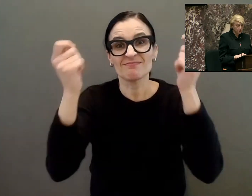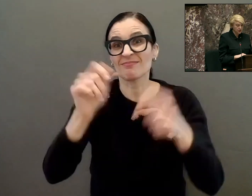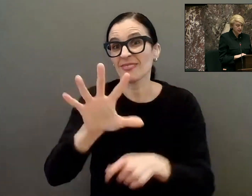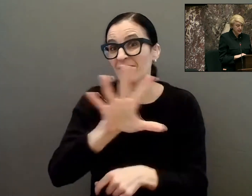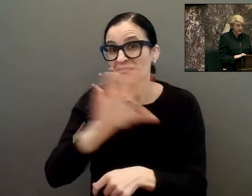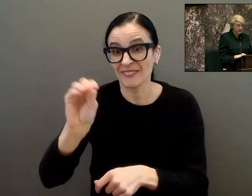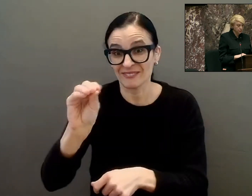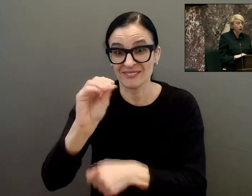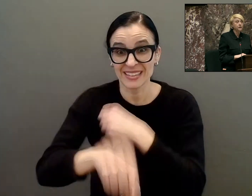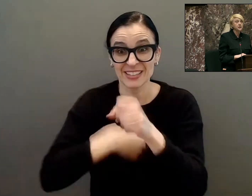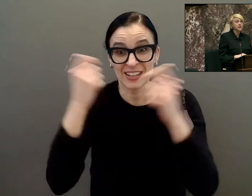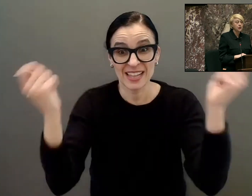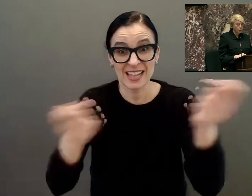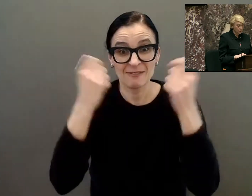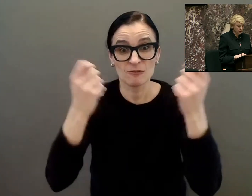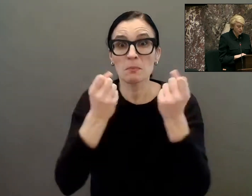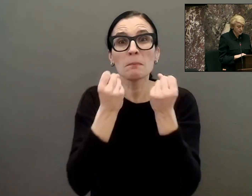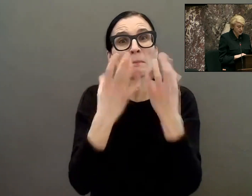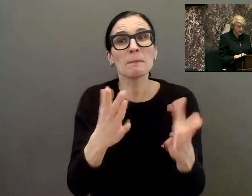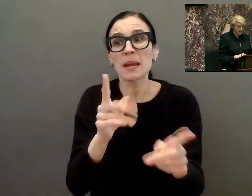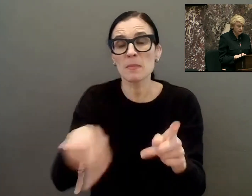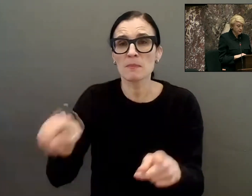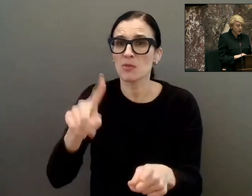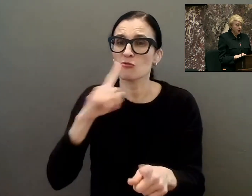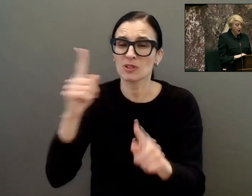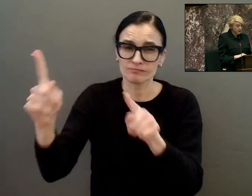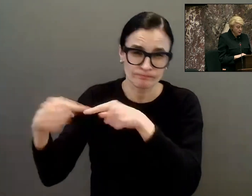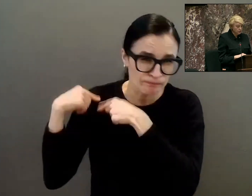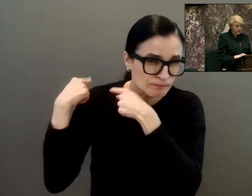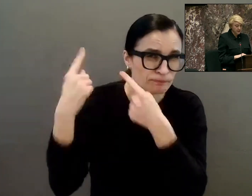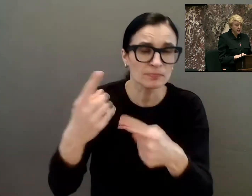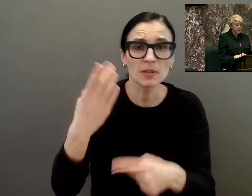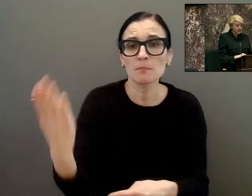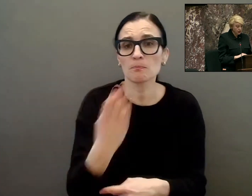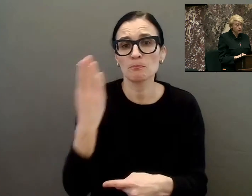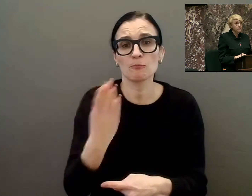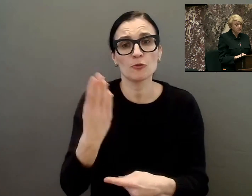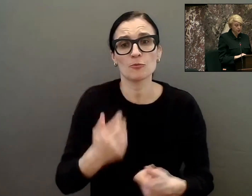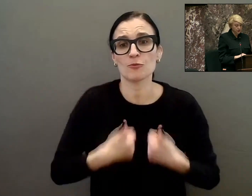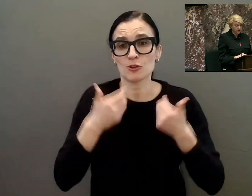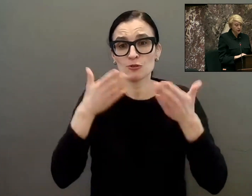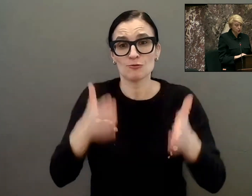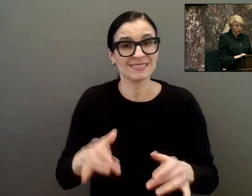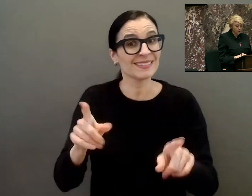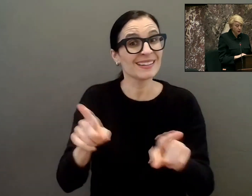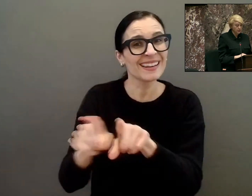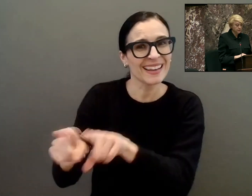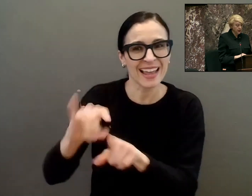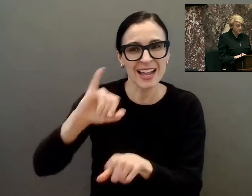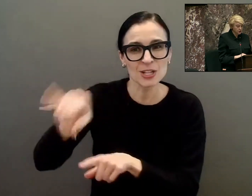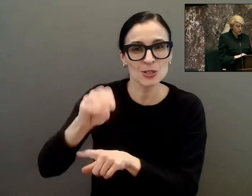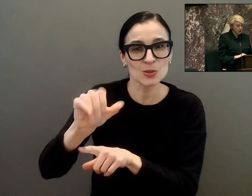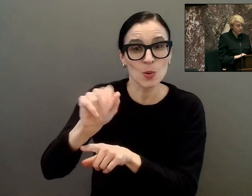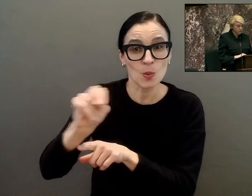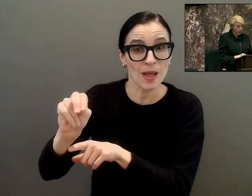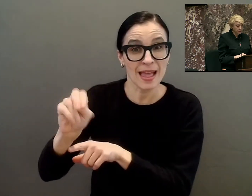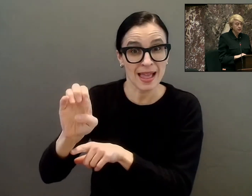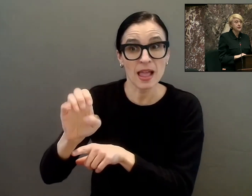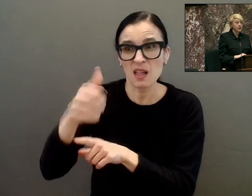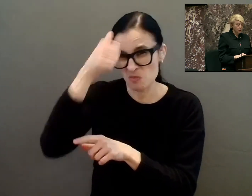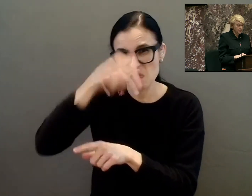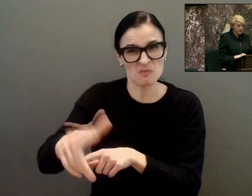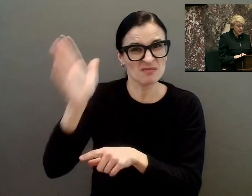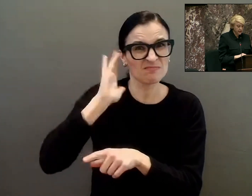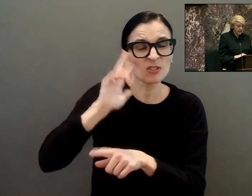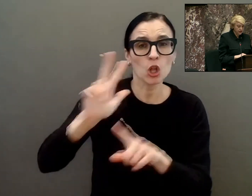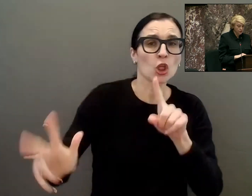third largest city in the province was a wilderness. Another resident still remembers the trauma of searching for